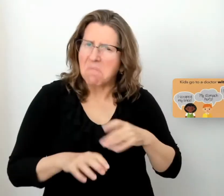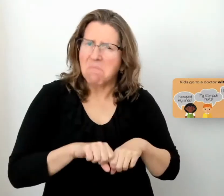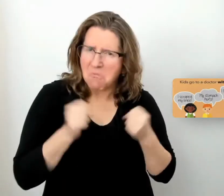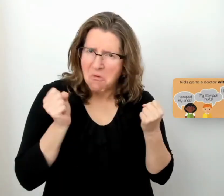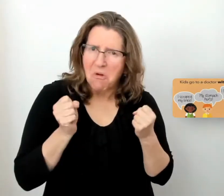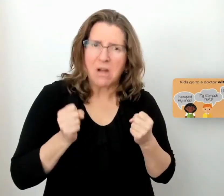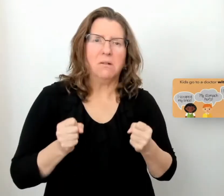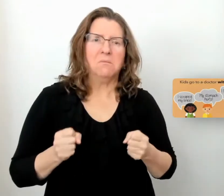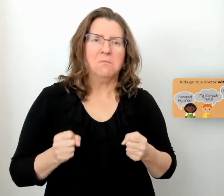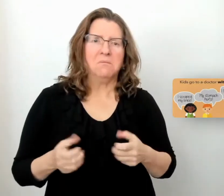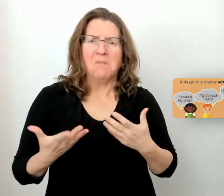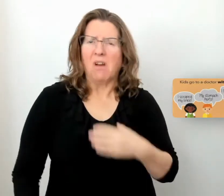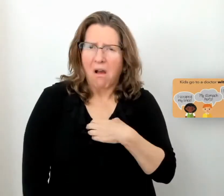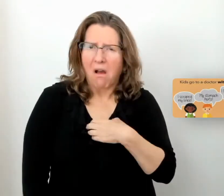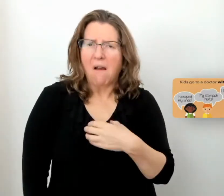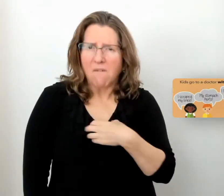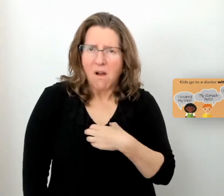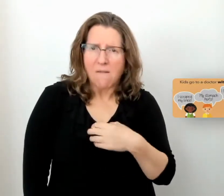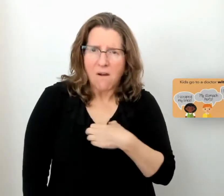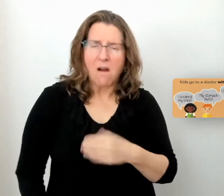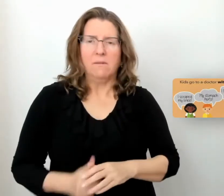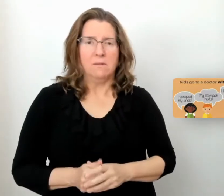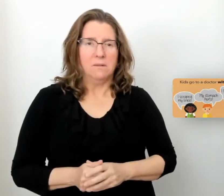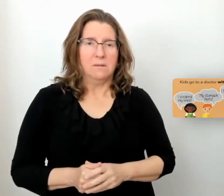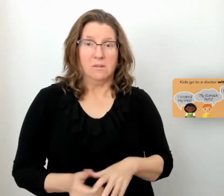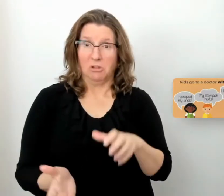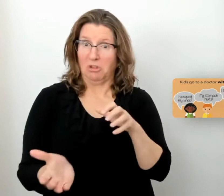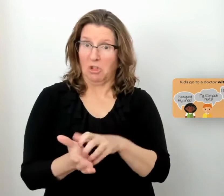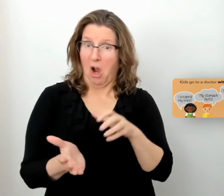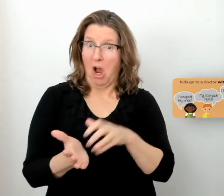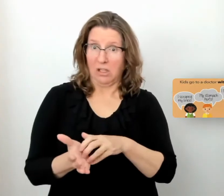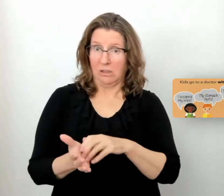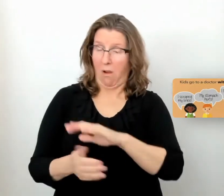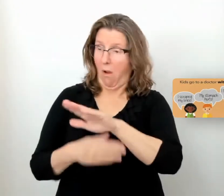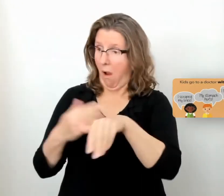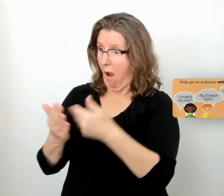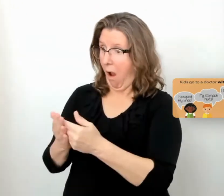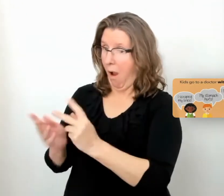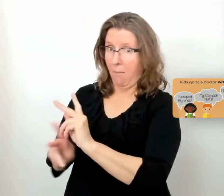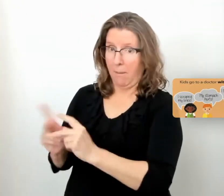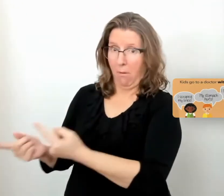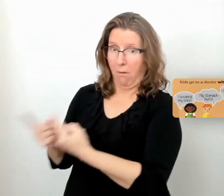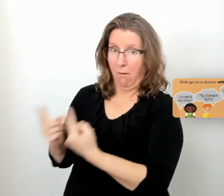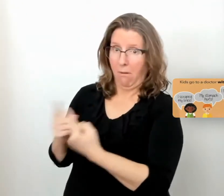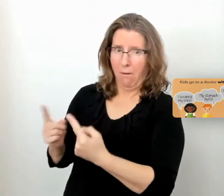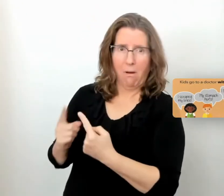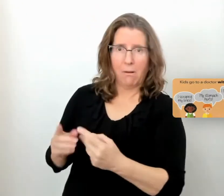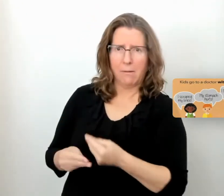arm. I have a cough. What if the doctor said to all of them, "Here's some cough